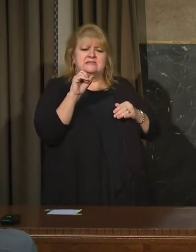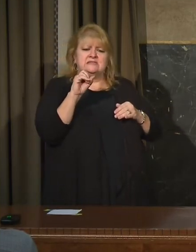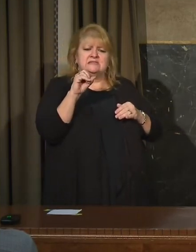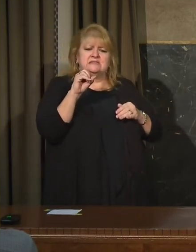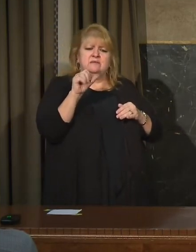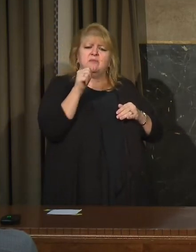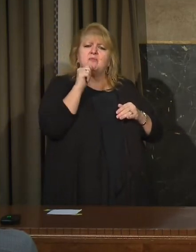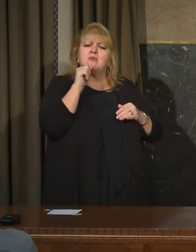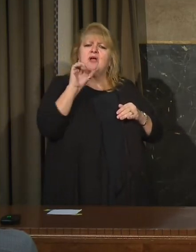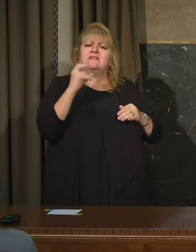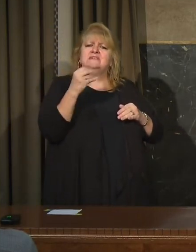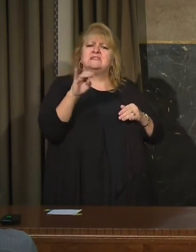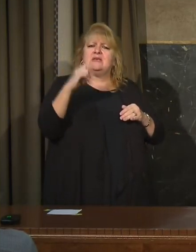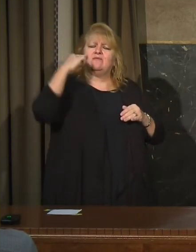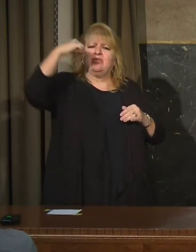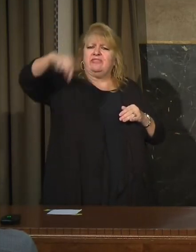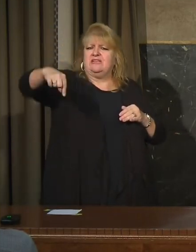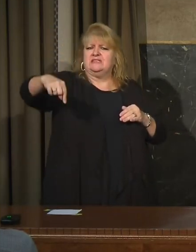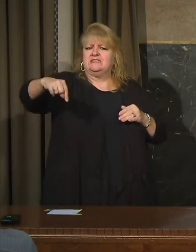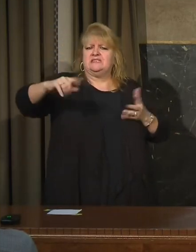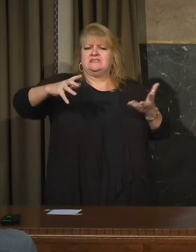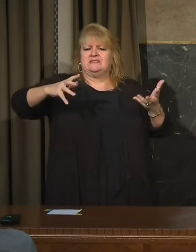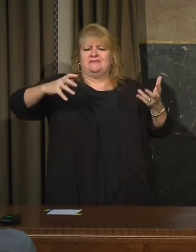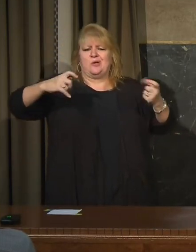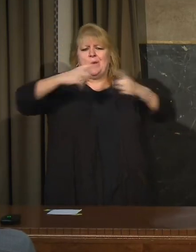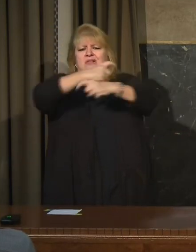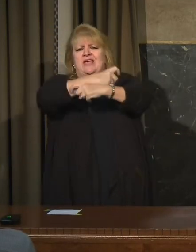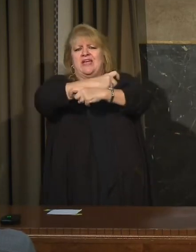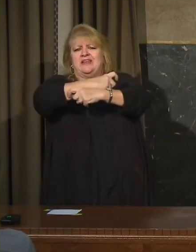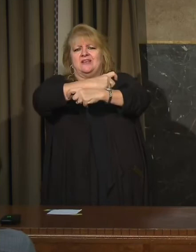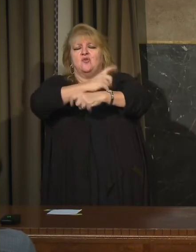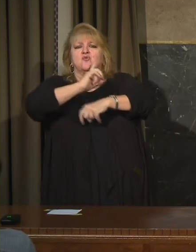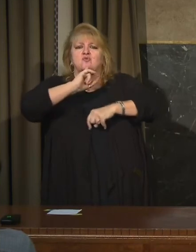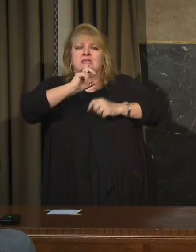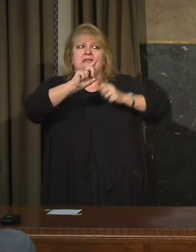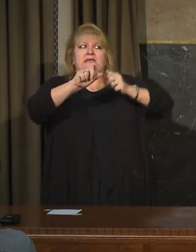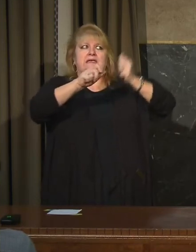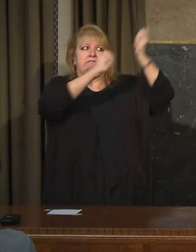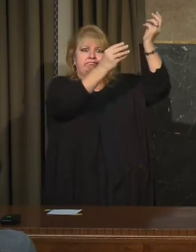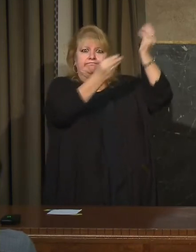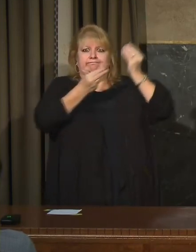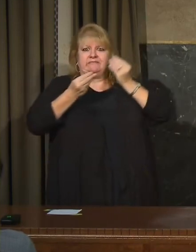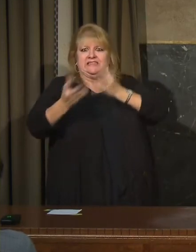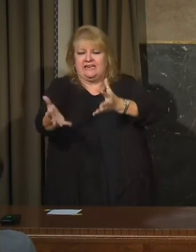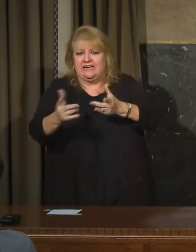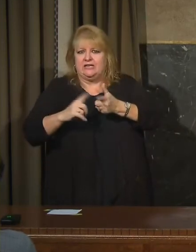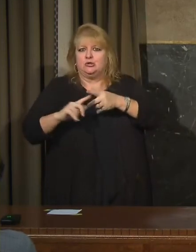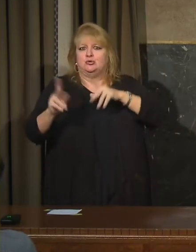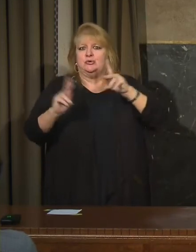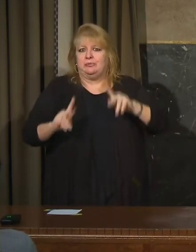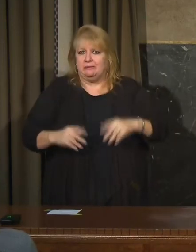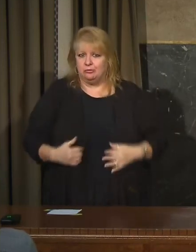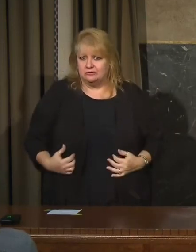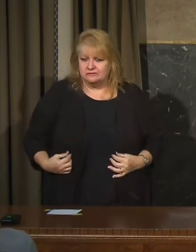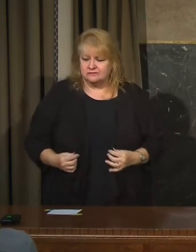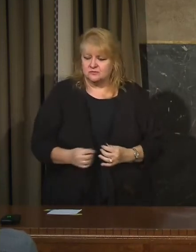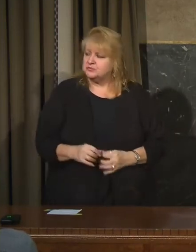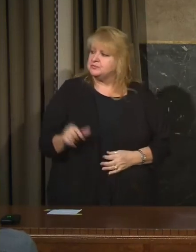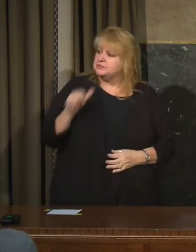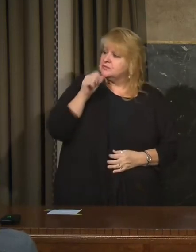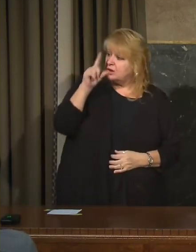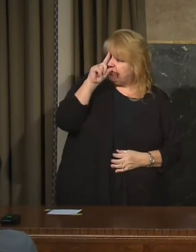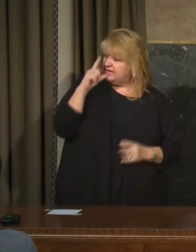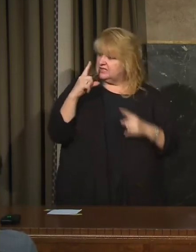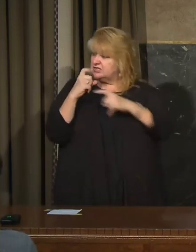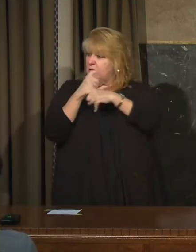maybe unnecessarily complicating the logistics of actually giving it to people. I wonder if you have any concerns on that. I don't think it's complicating